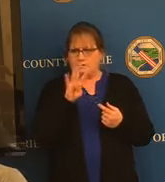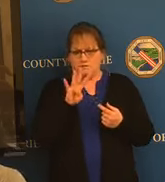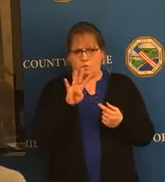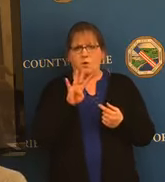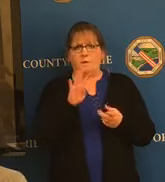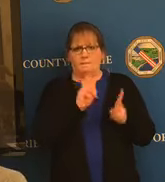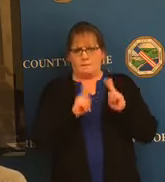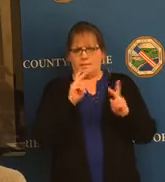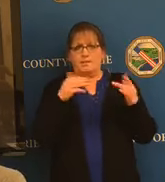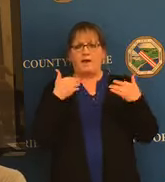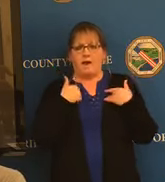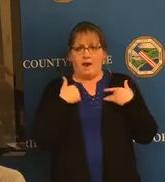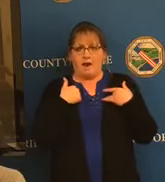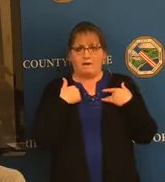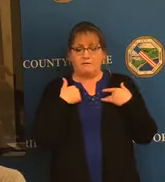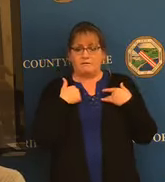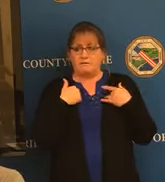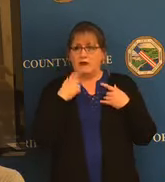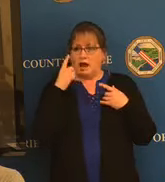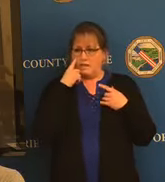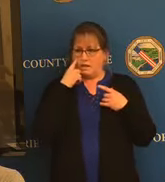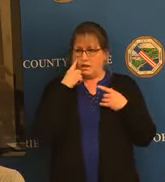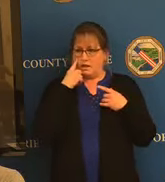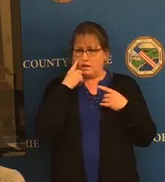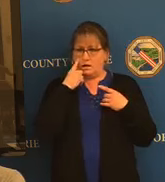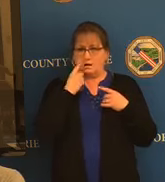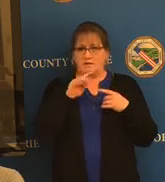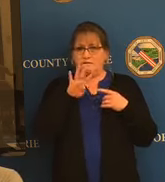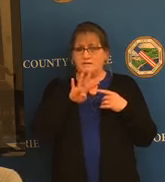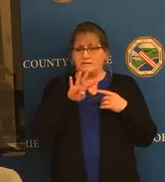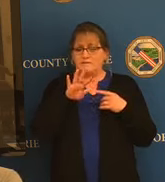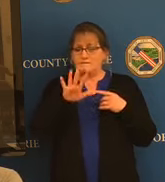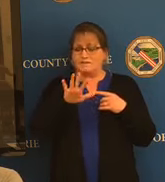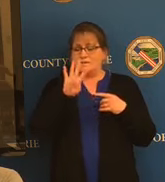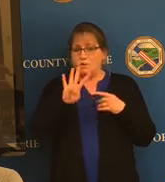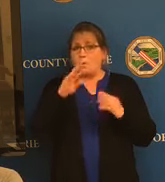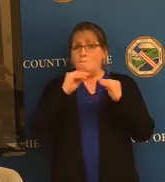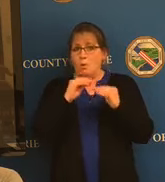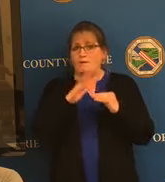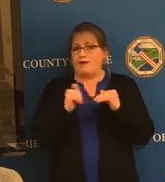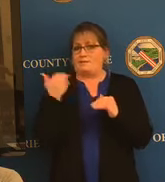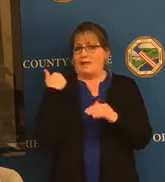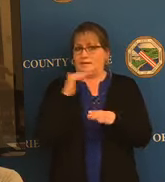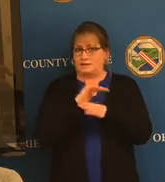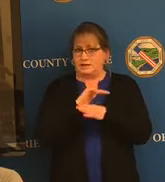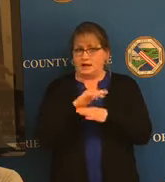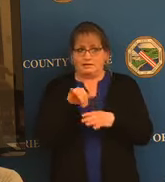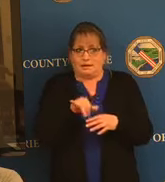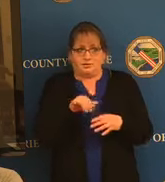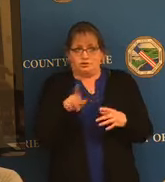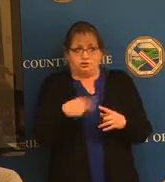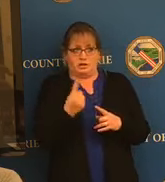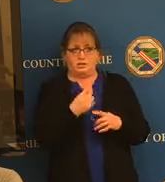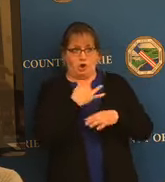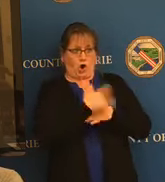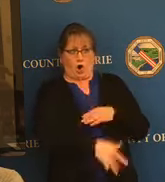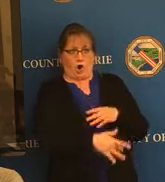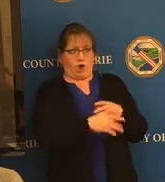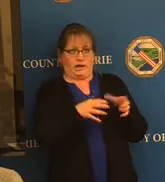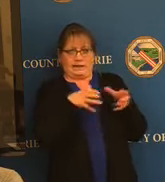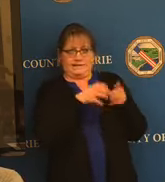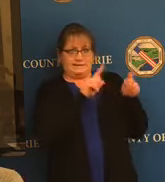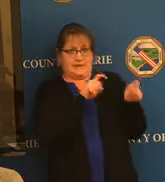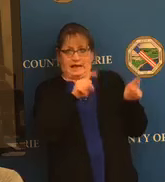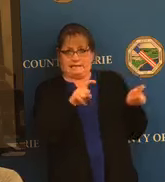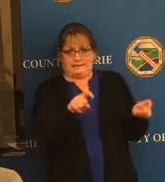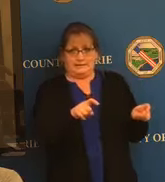cases. That would be 44 more from what I think we just announced last night. So that's just from the early batch. We're seeing a lot of positives. We